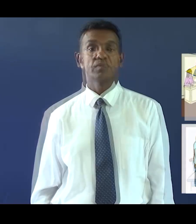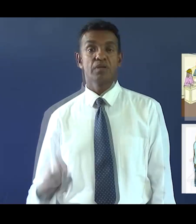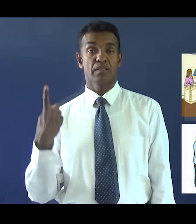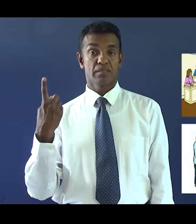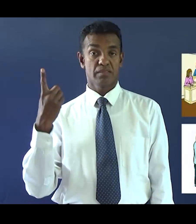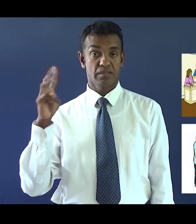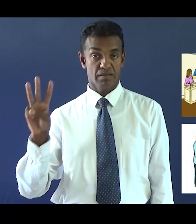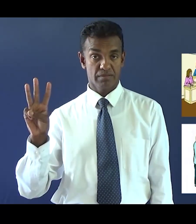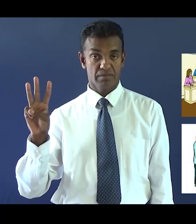Getting justice,